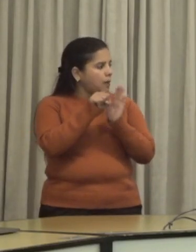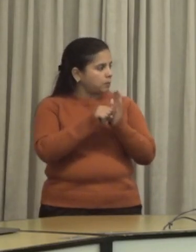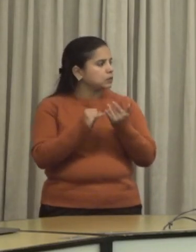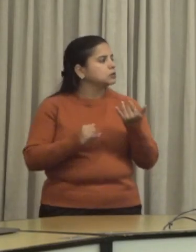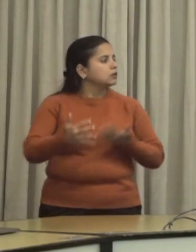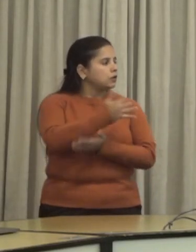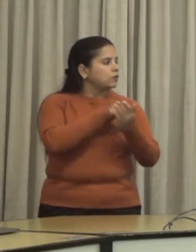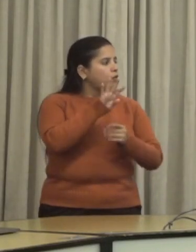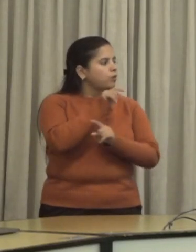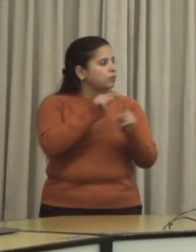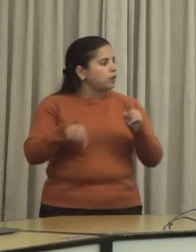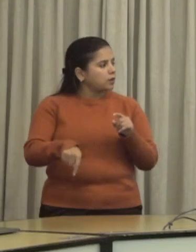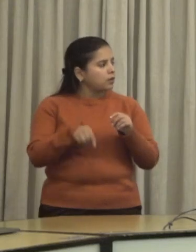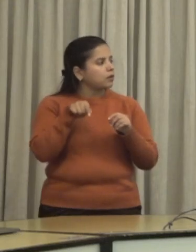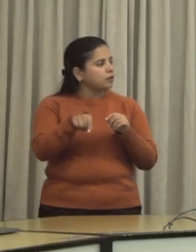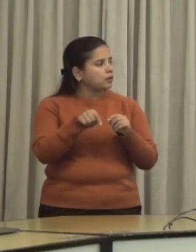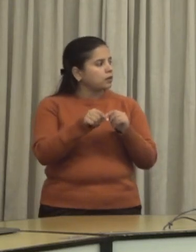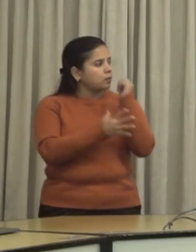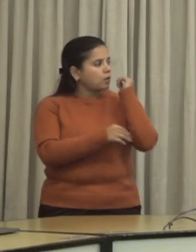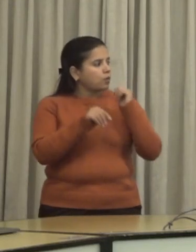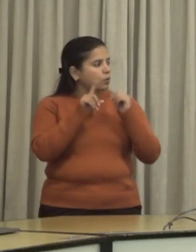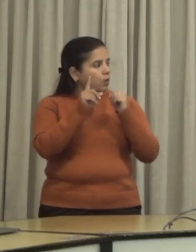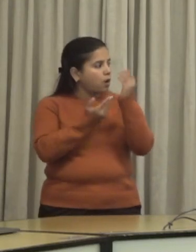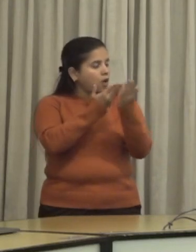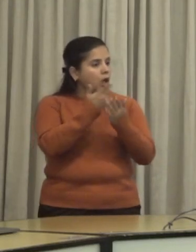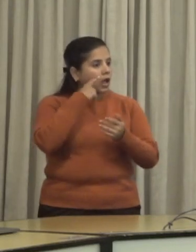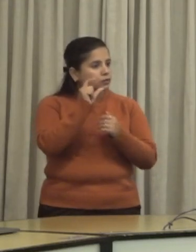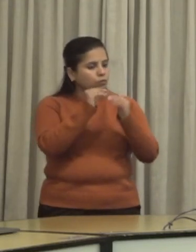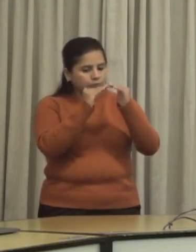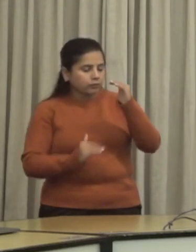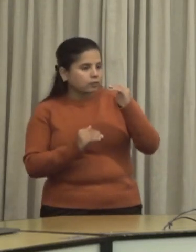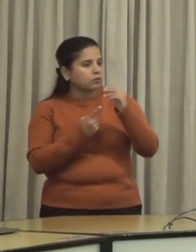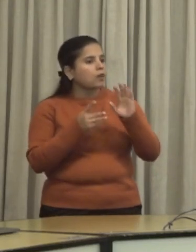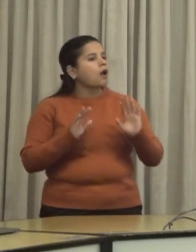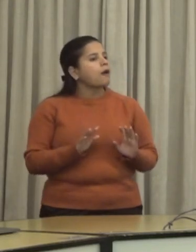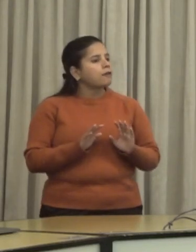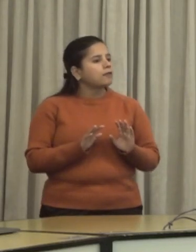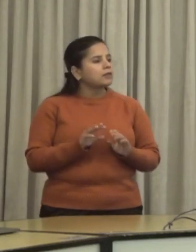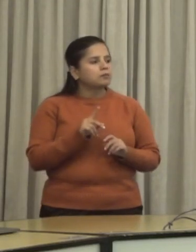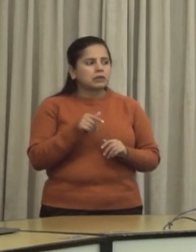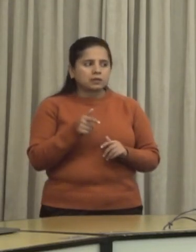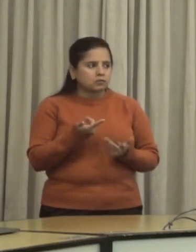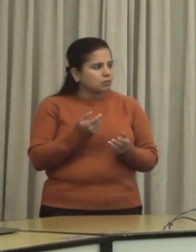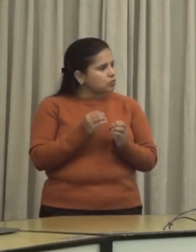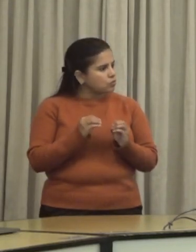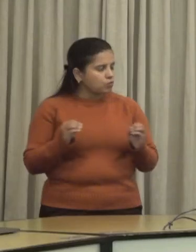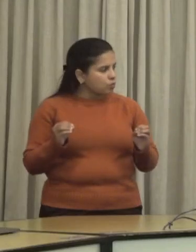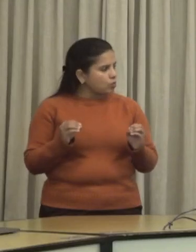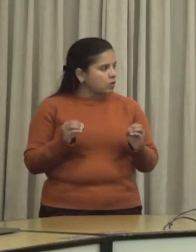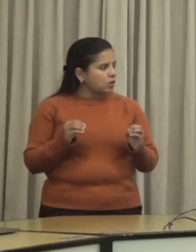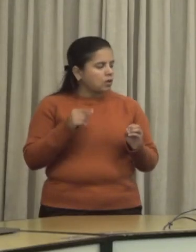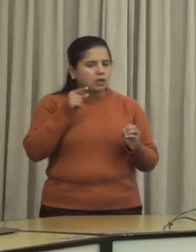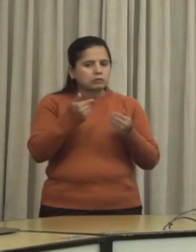families go below poverty line after 1 admission to the ICU. So it is not, they are not